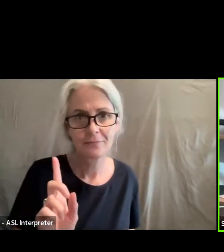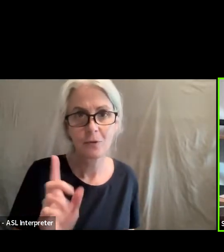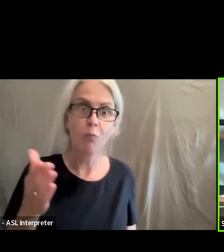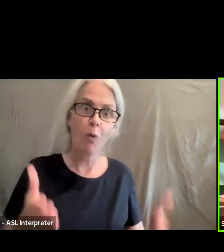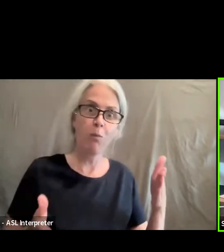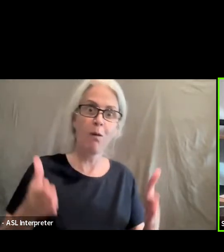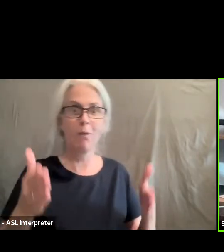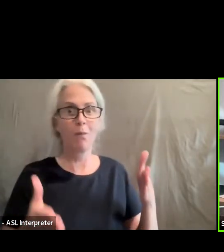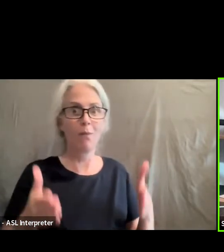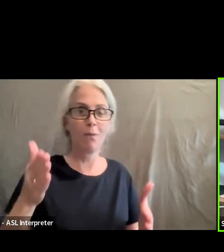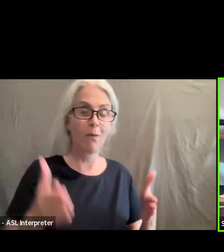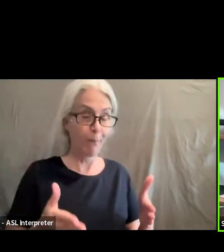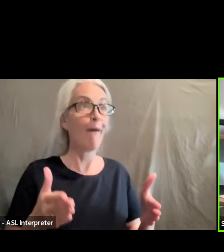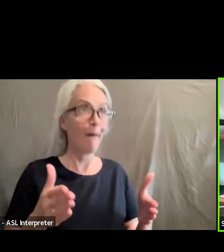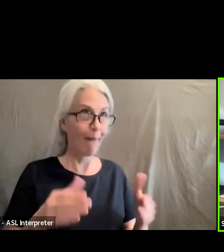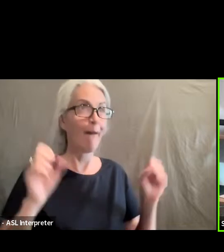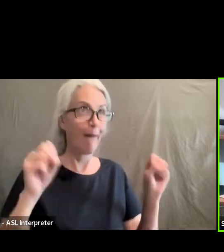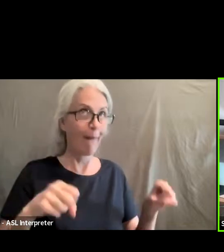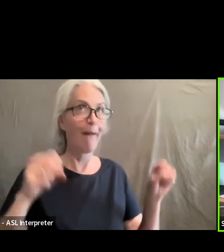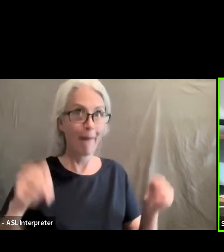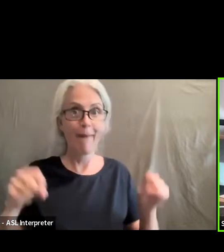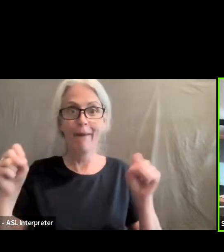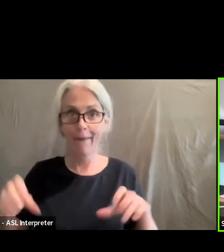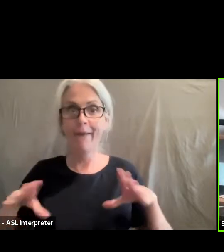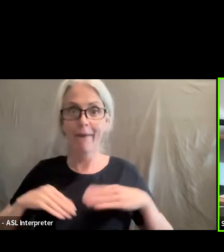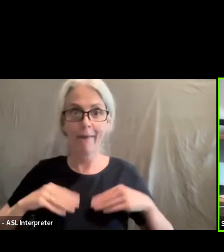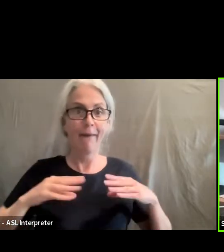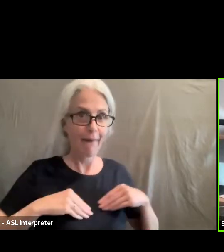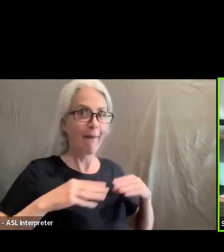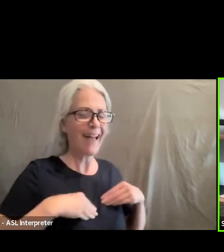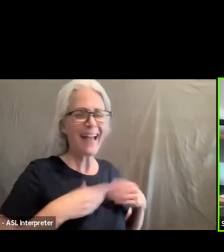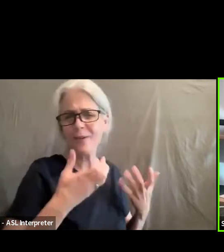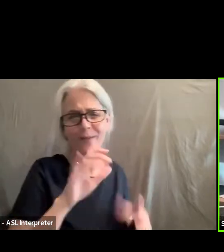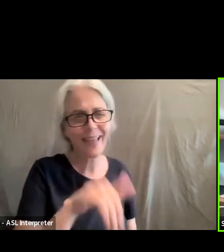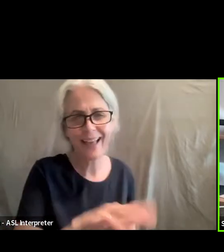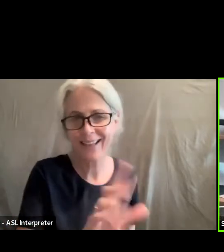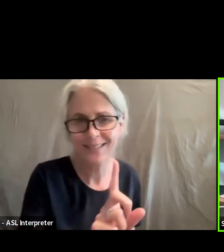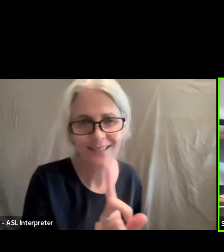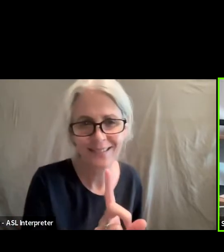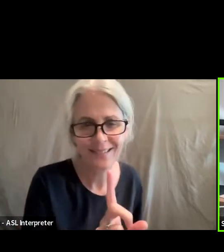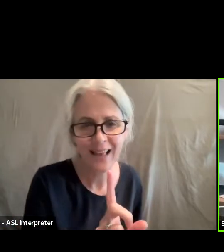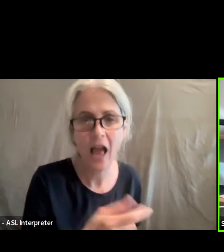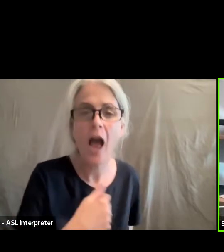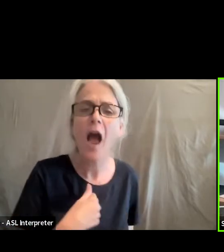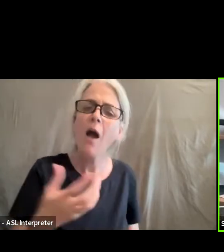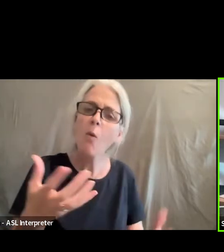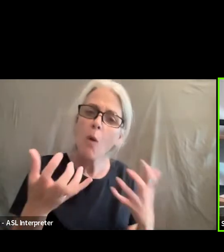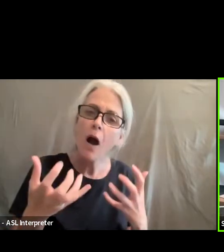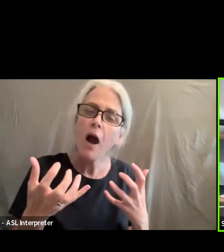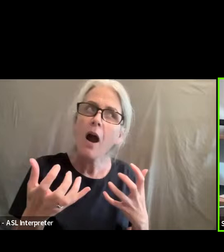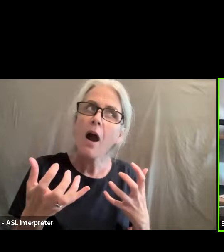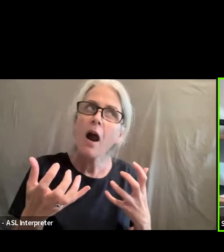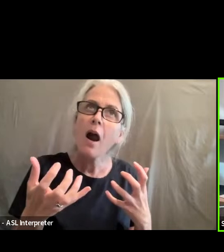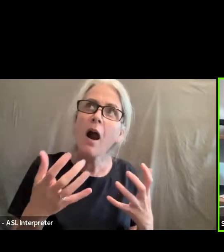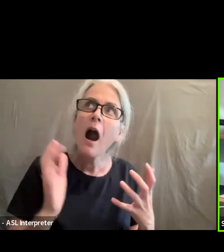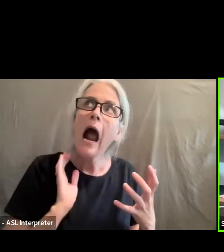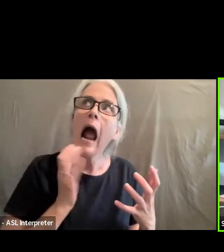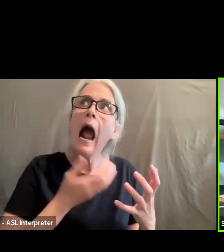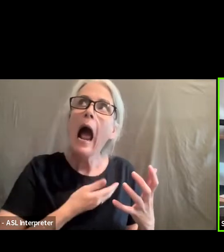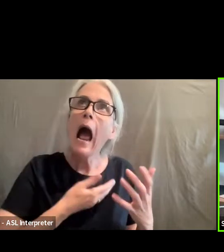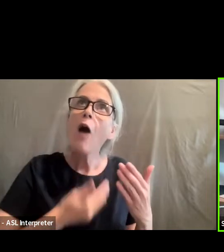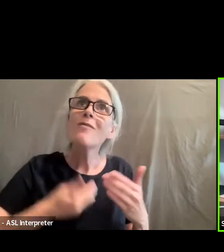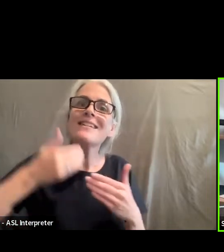robots, whatever you know what I'm trying to say. I don't want just robots. Like I want our